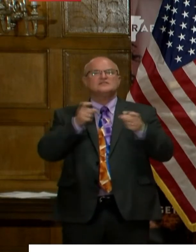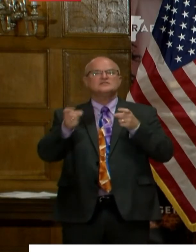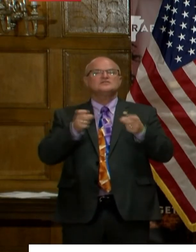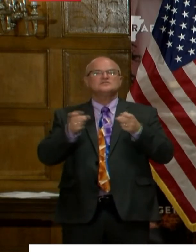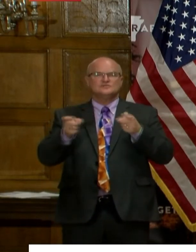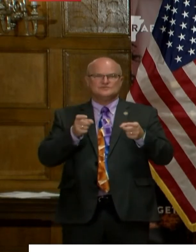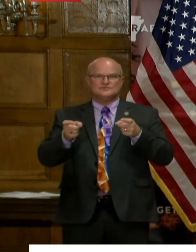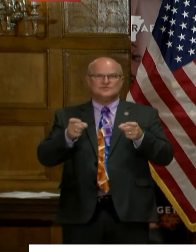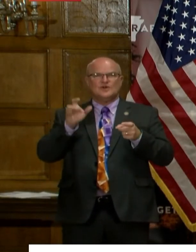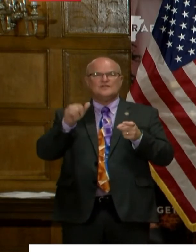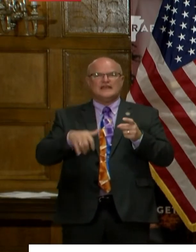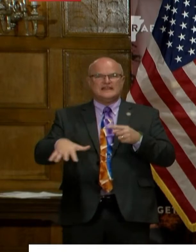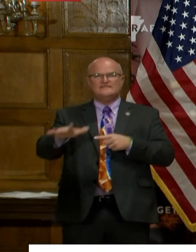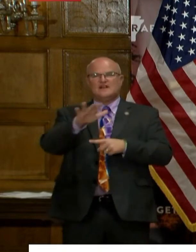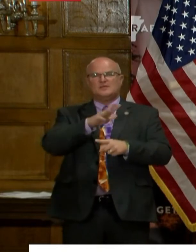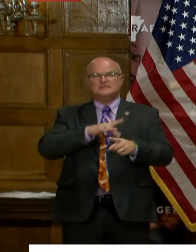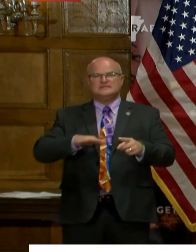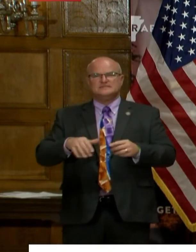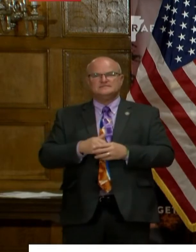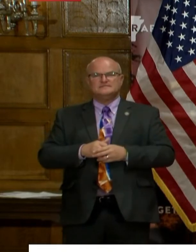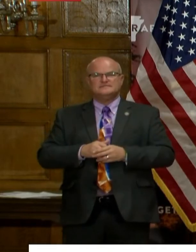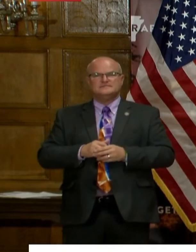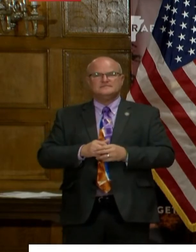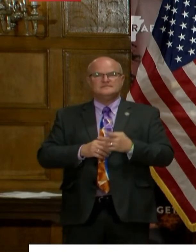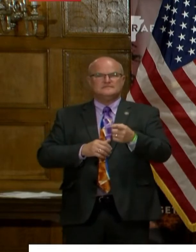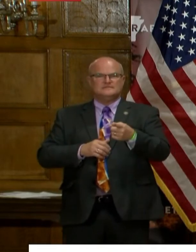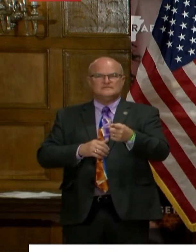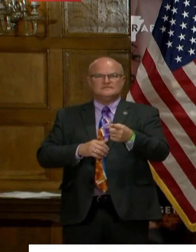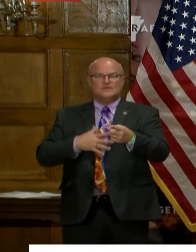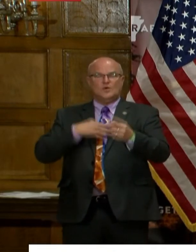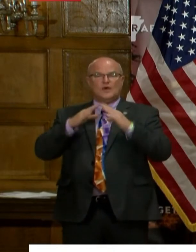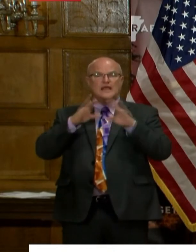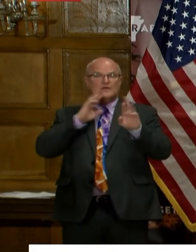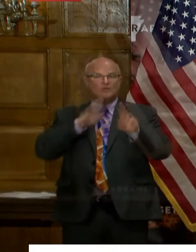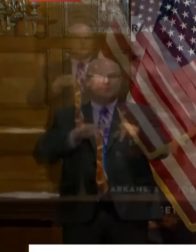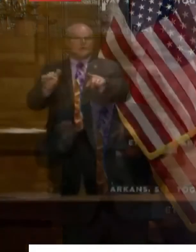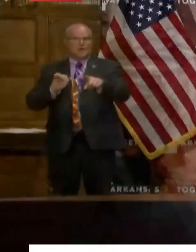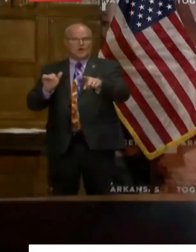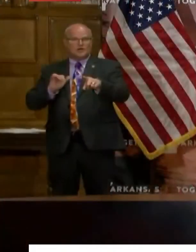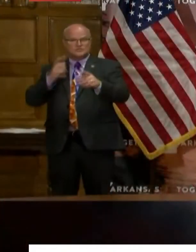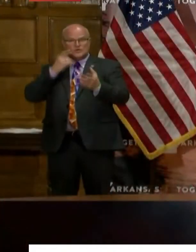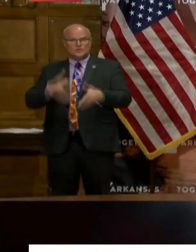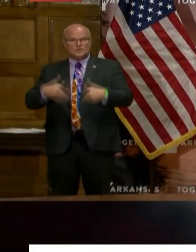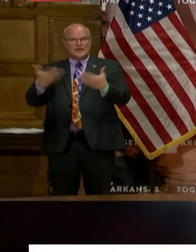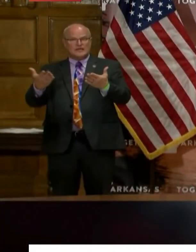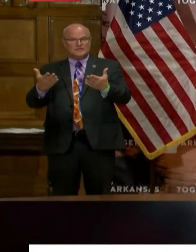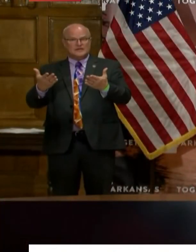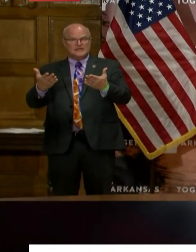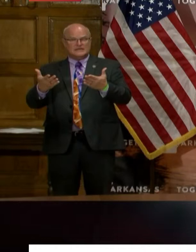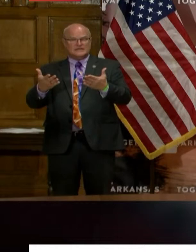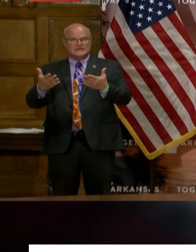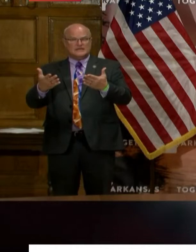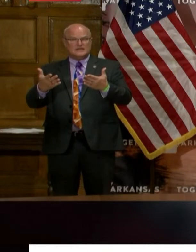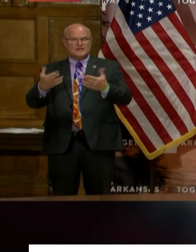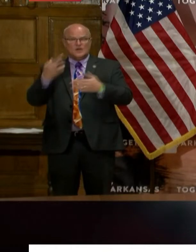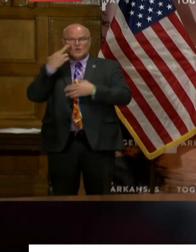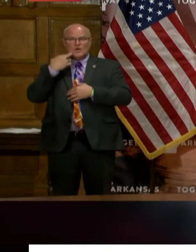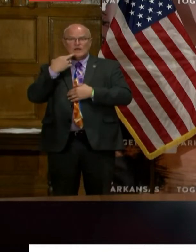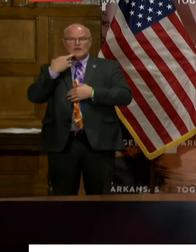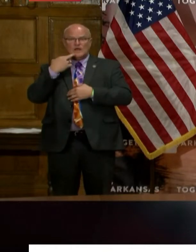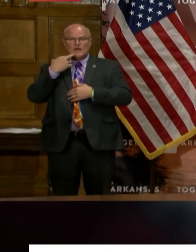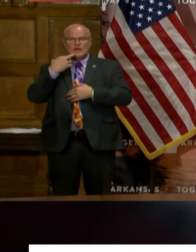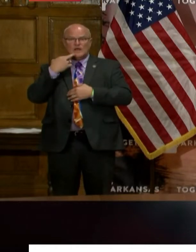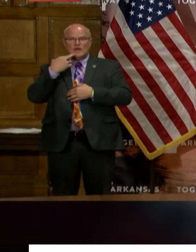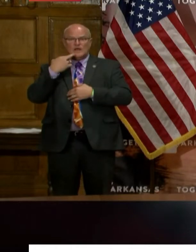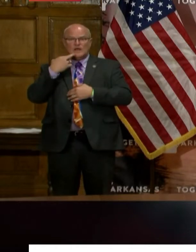control that environment. I guess White House report also recommended dropping restaurant capacity back